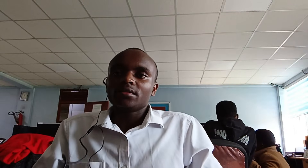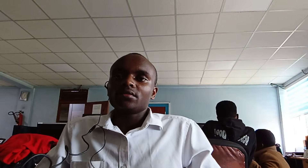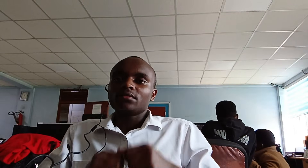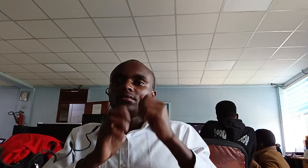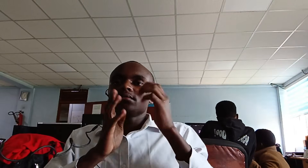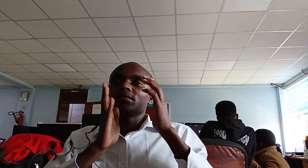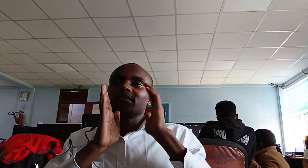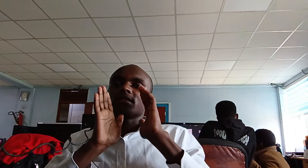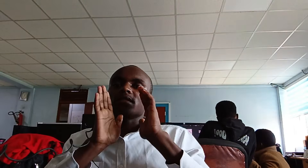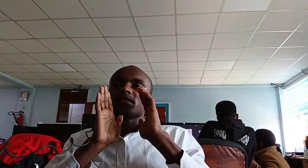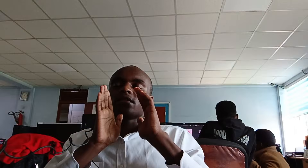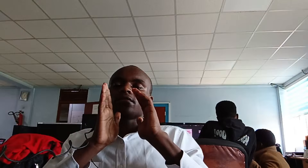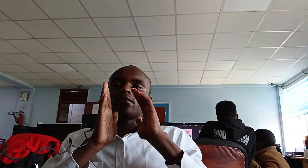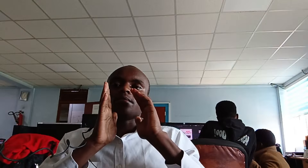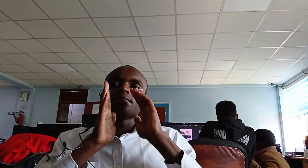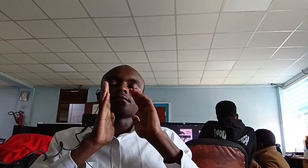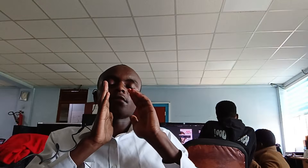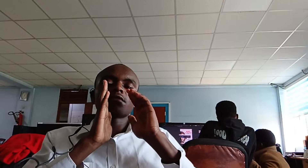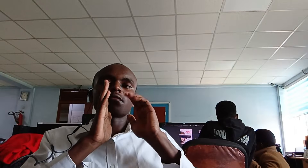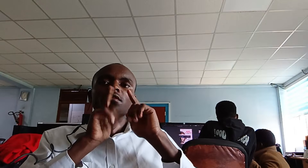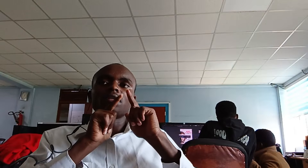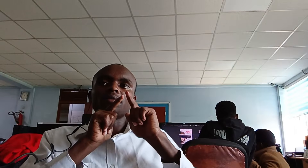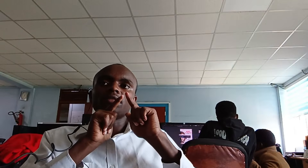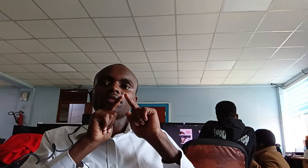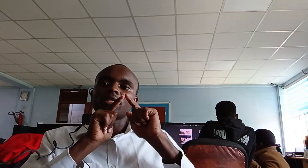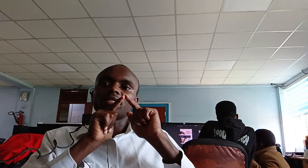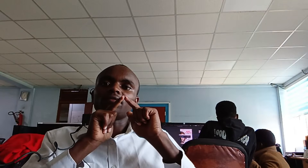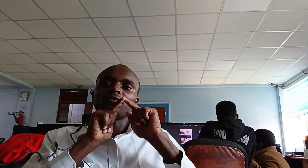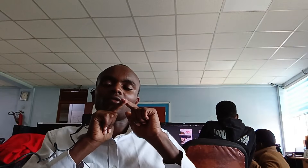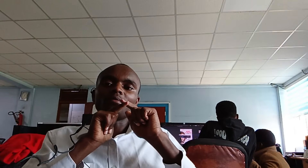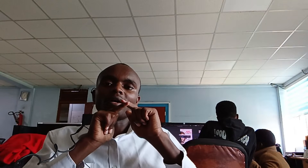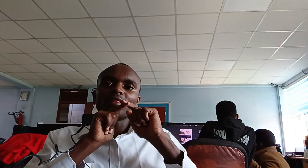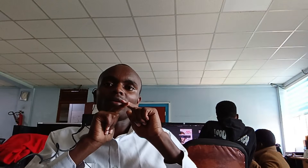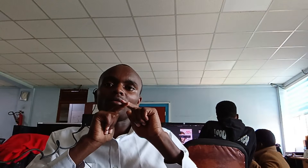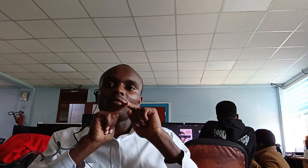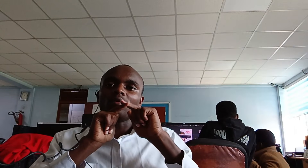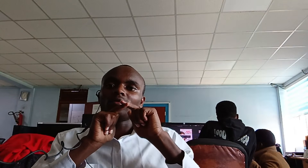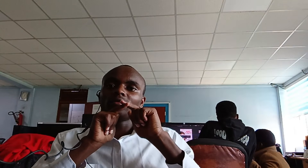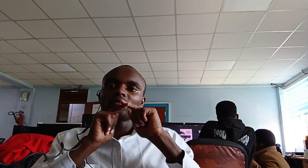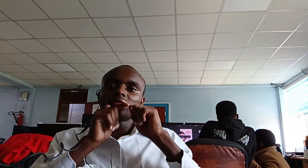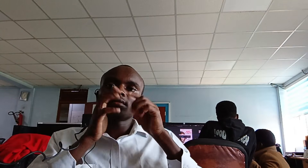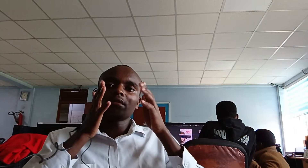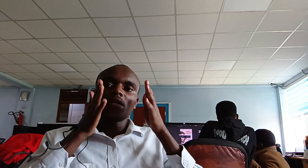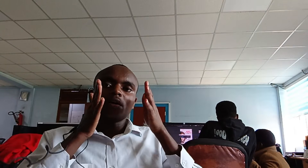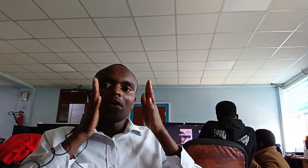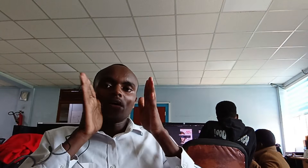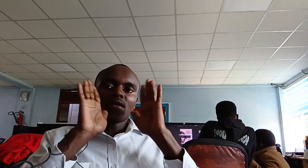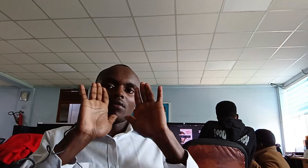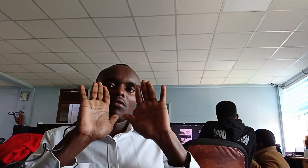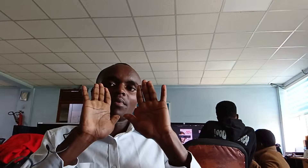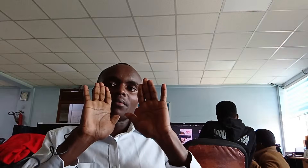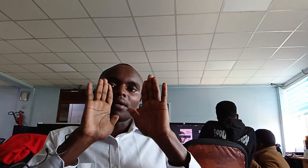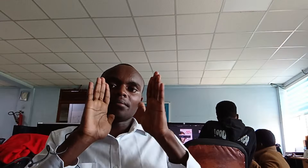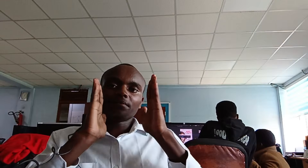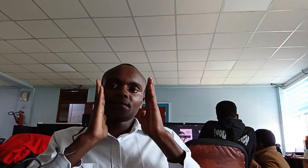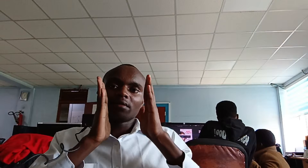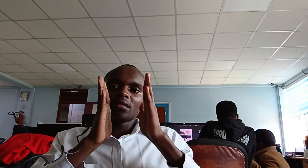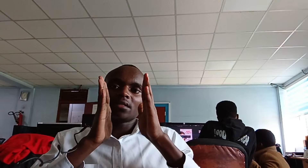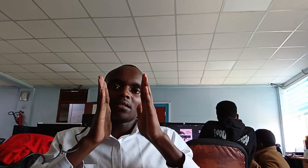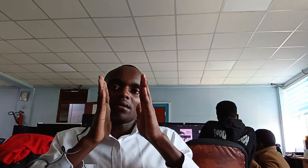So it's the sign for, first of all, let me teach you the sign for birth or born. Open palm, place